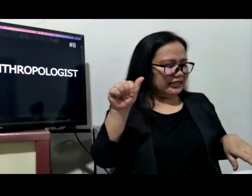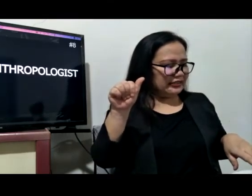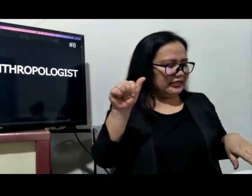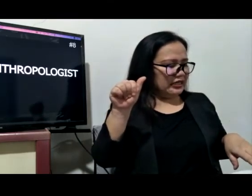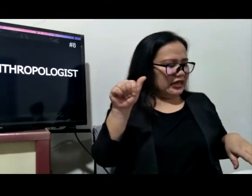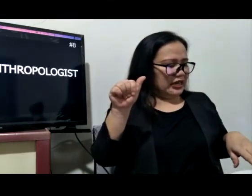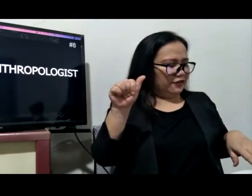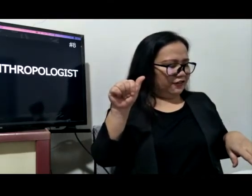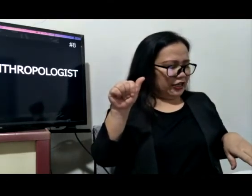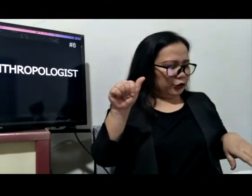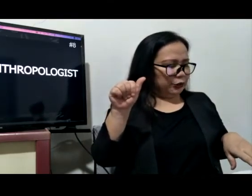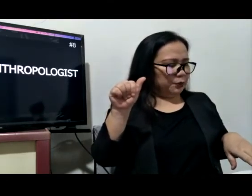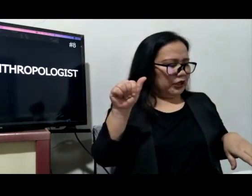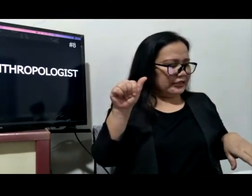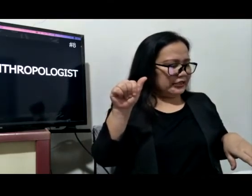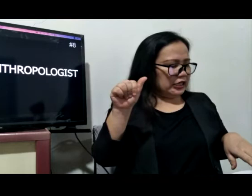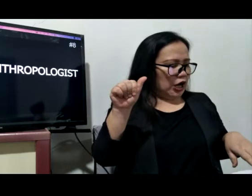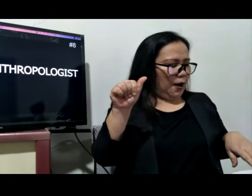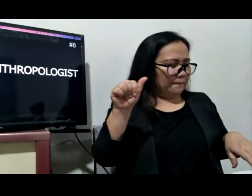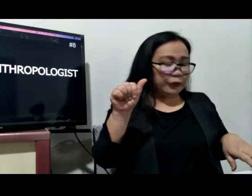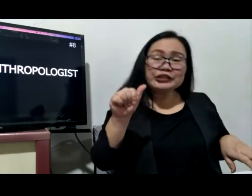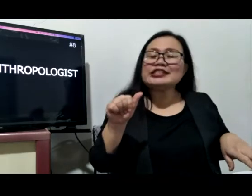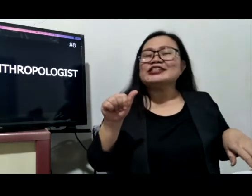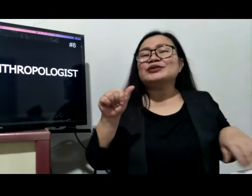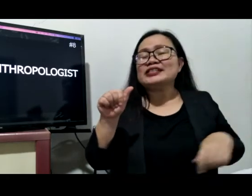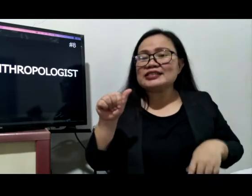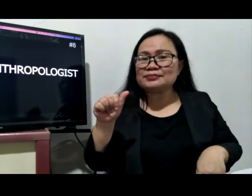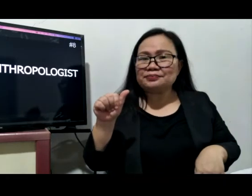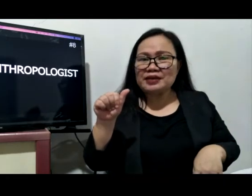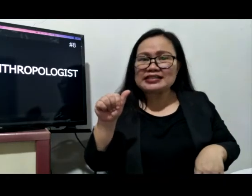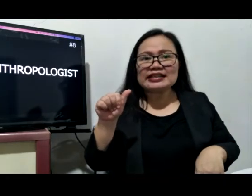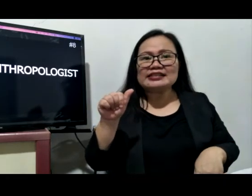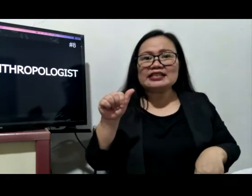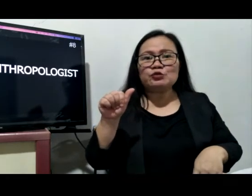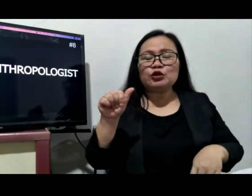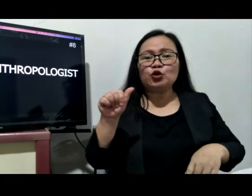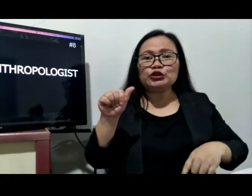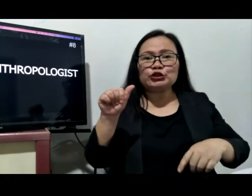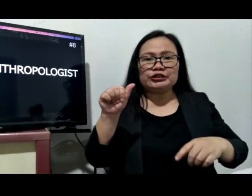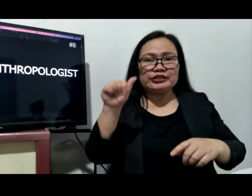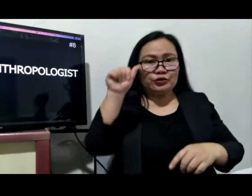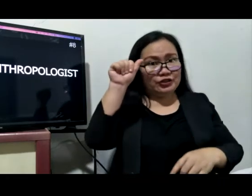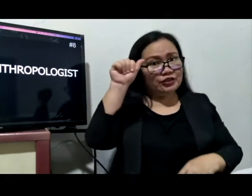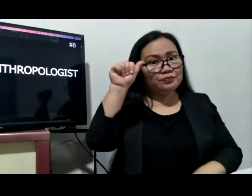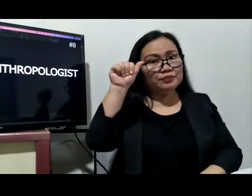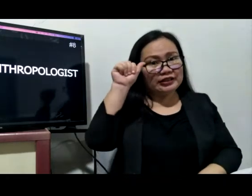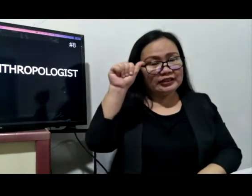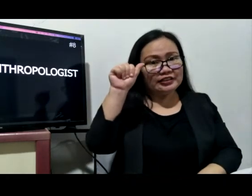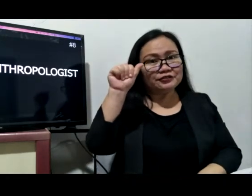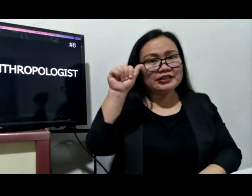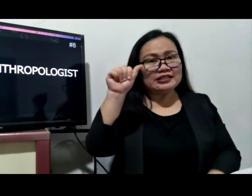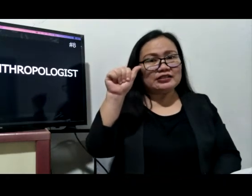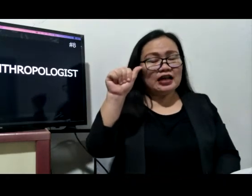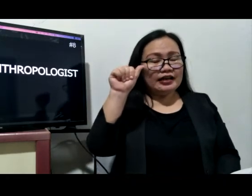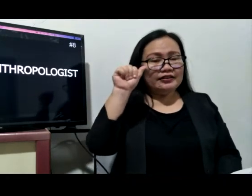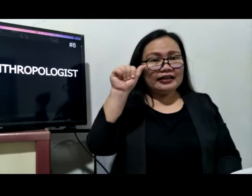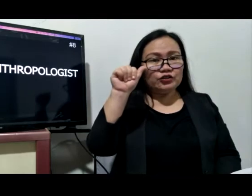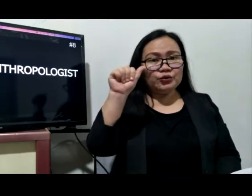index finger plus person. So it's basically the same with culture. So the difference is that you